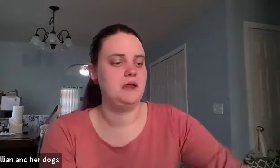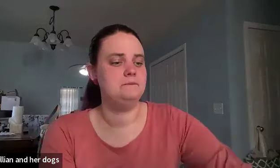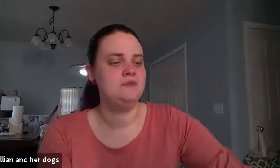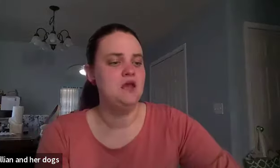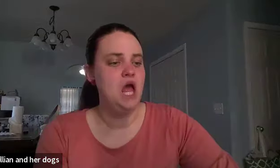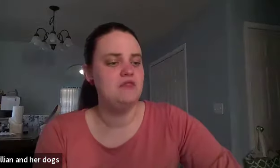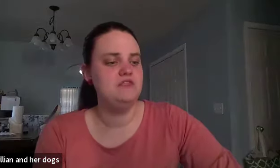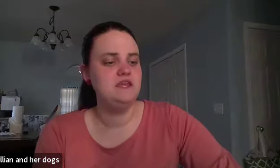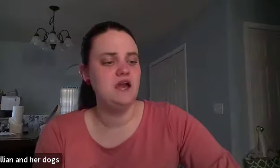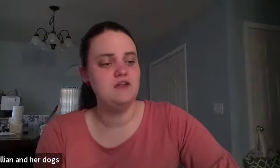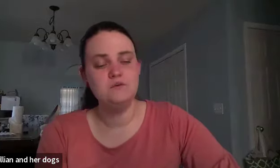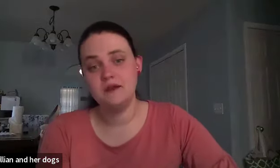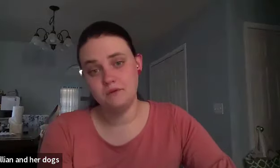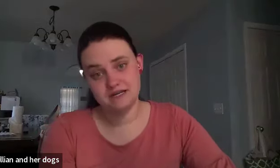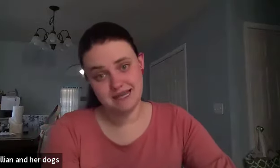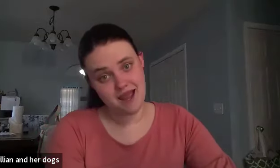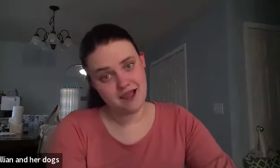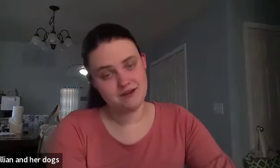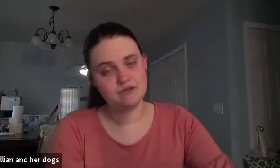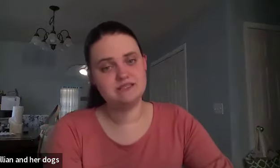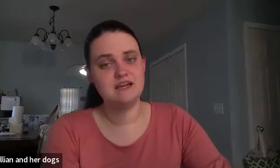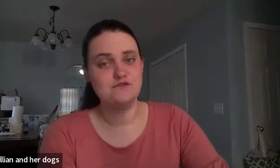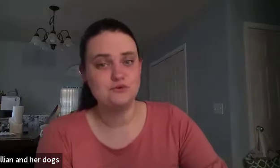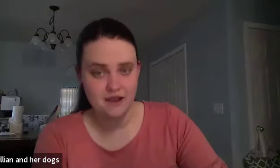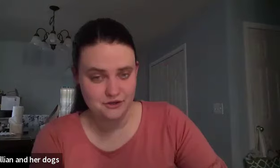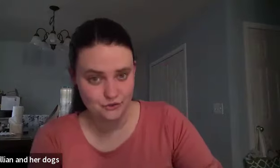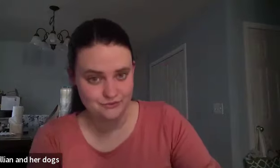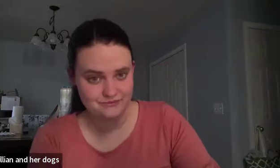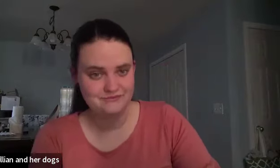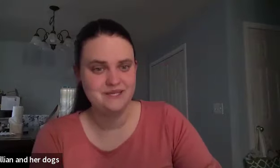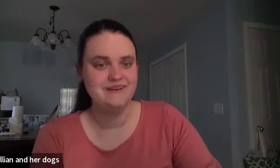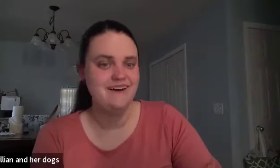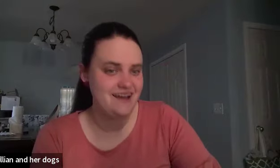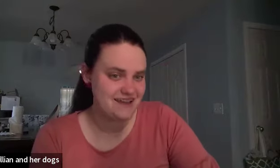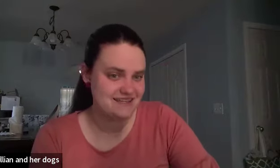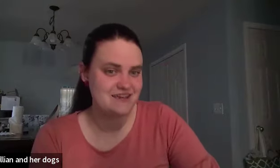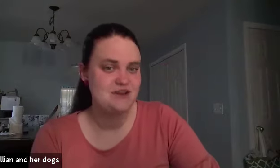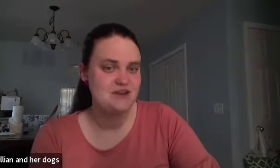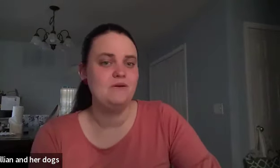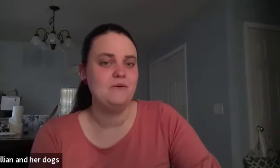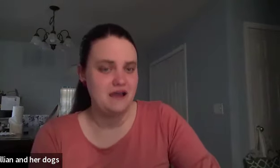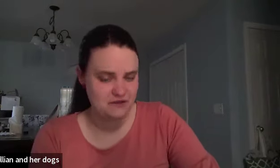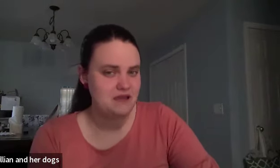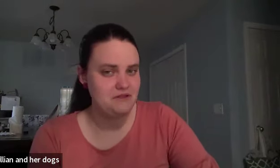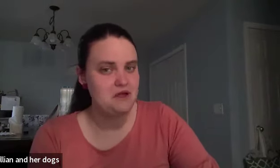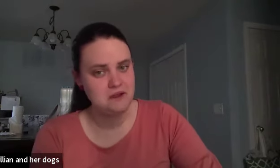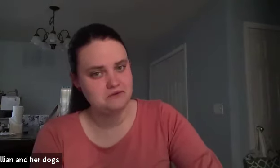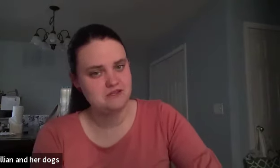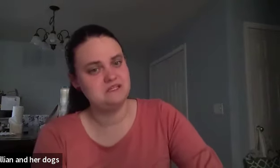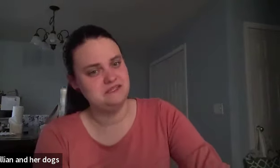Okay. The other one I wanted to add was the sign for raccoon, because I think we have a lot of raccoons that we